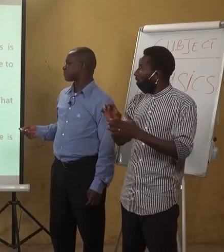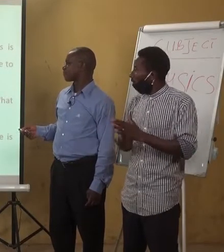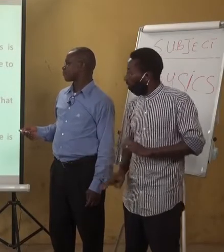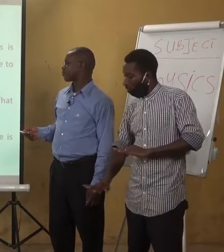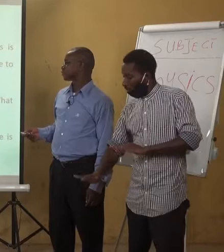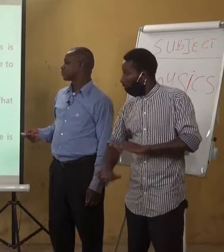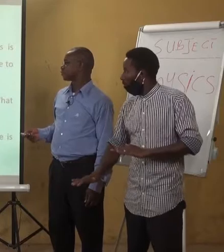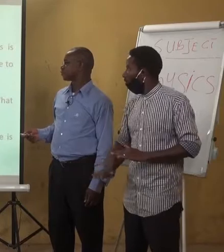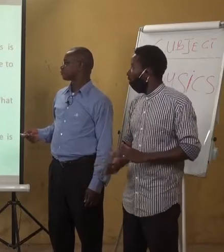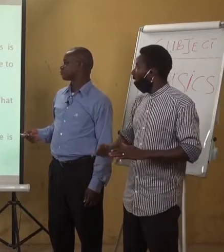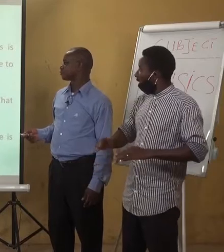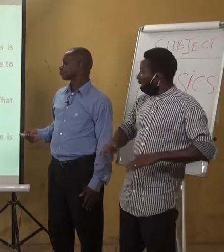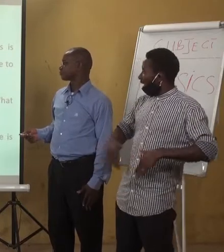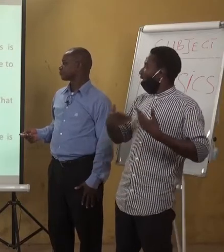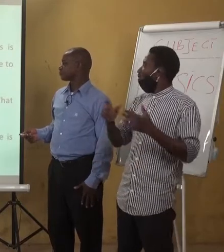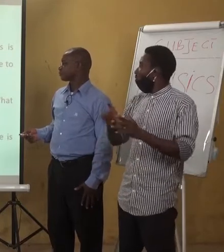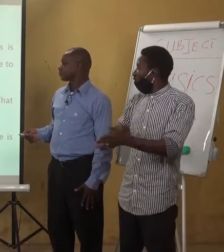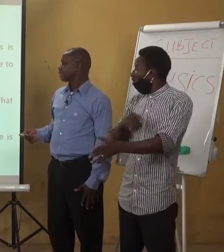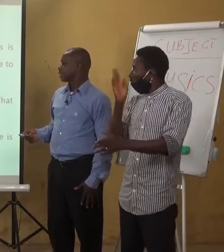material? Question 2.